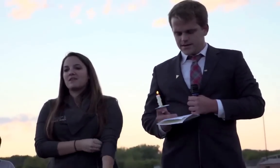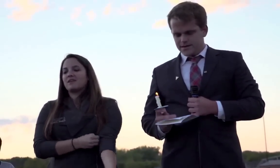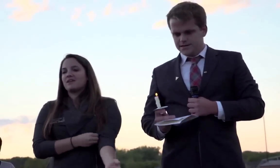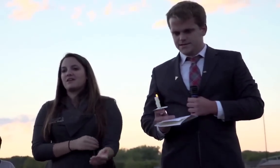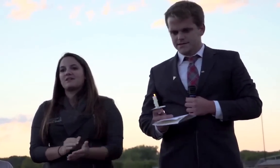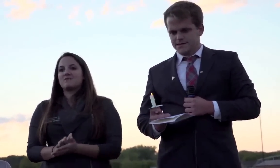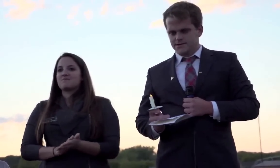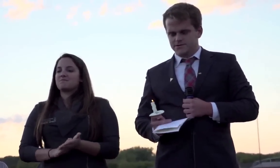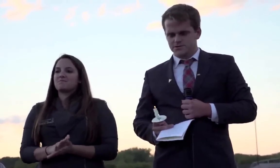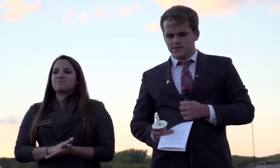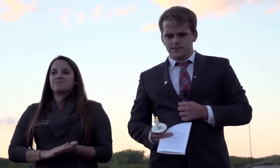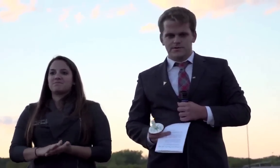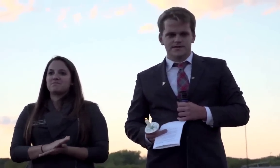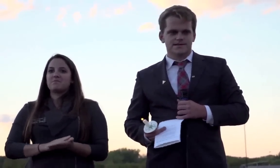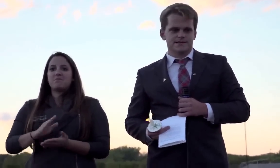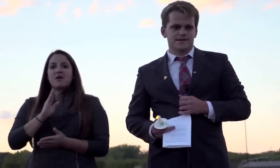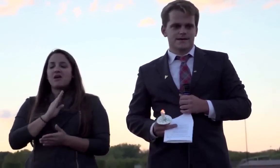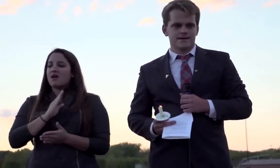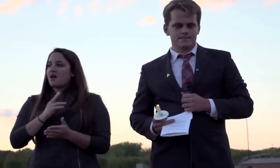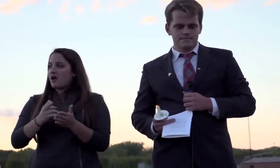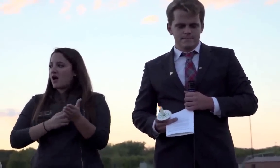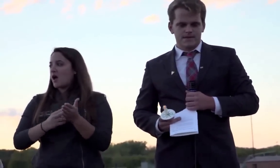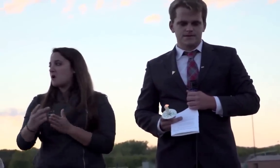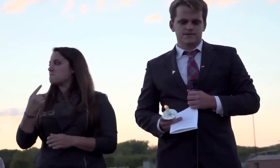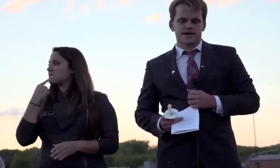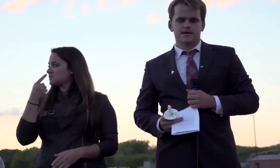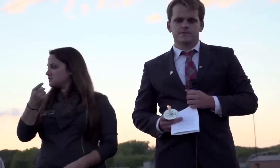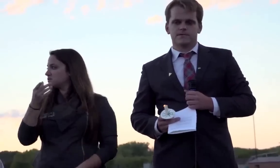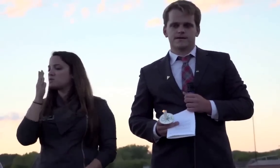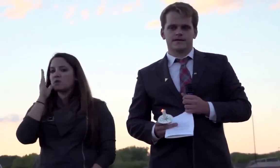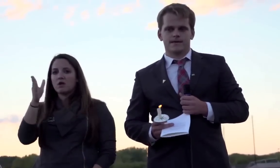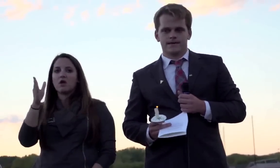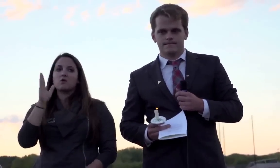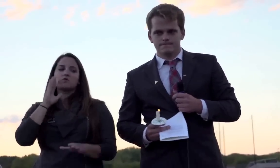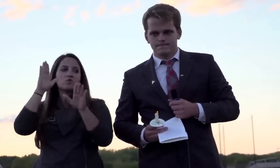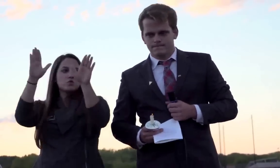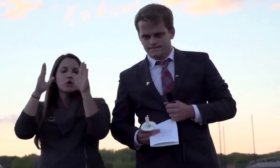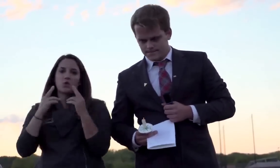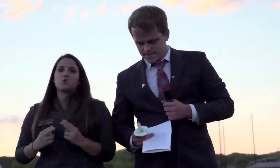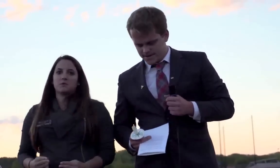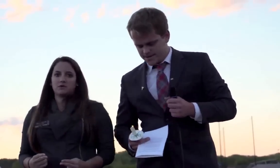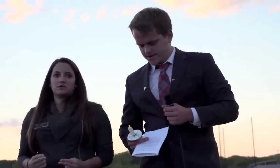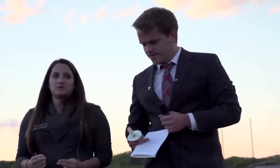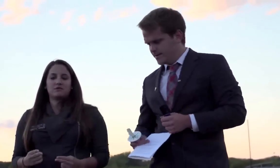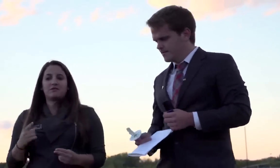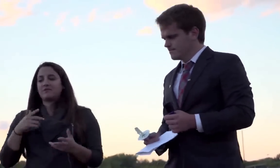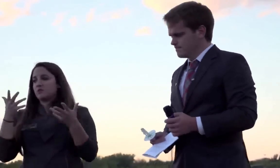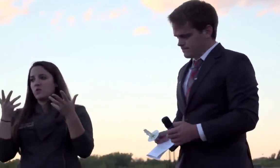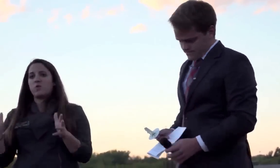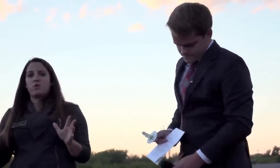he'll truly be missed, and he was a great human being. And that's it.